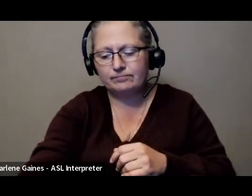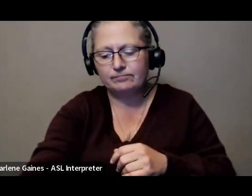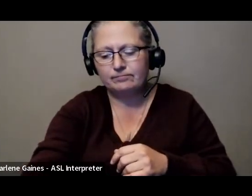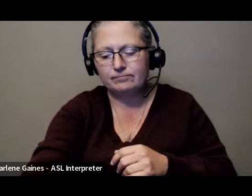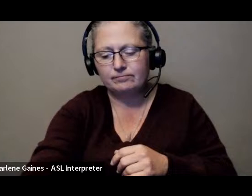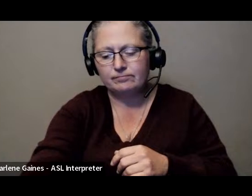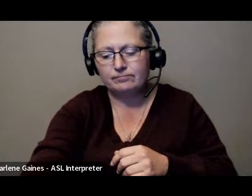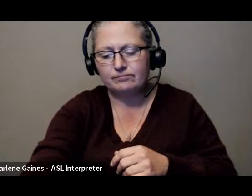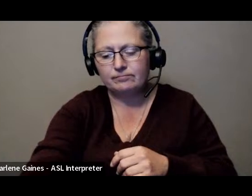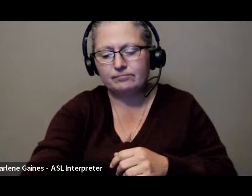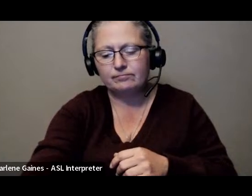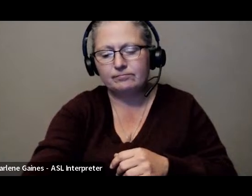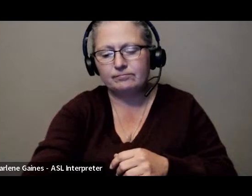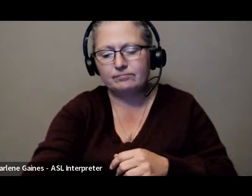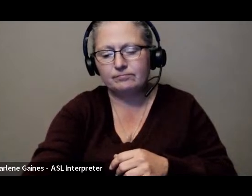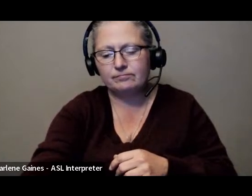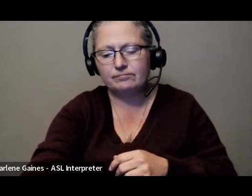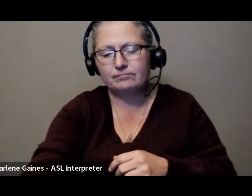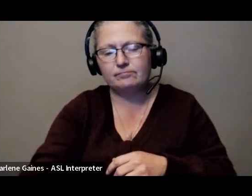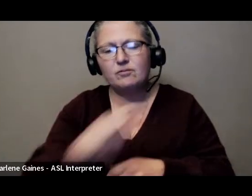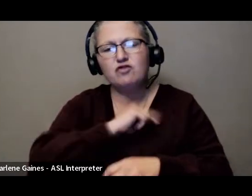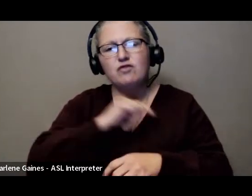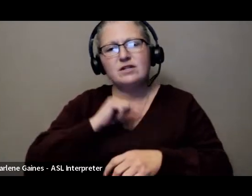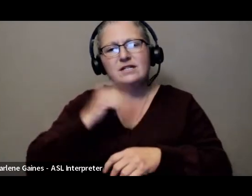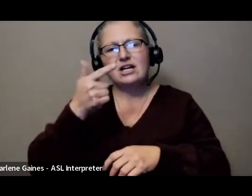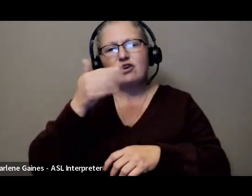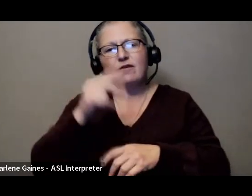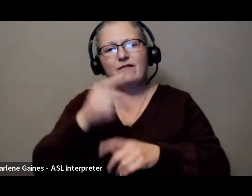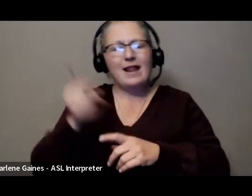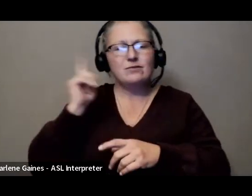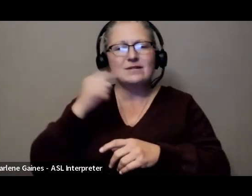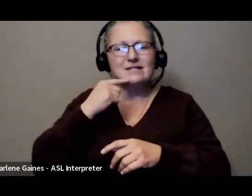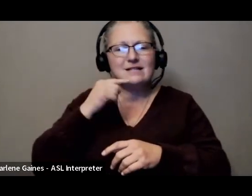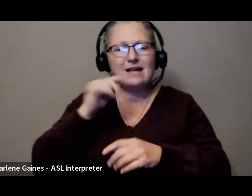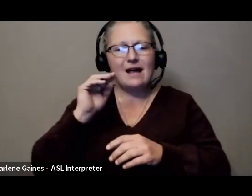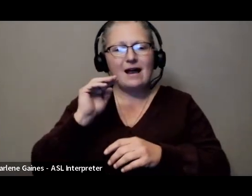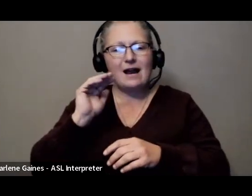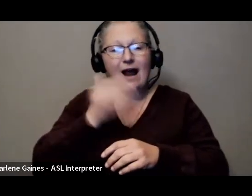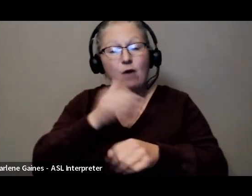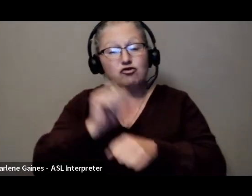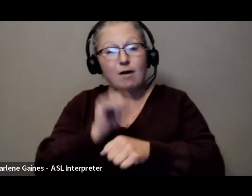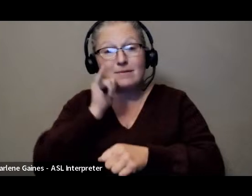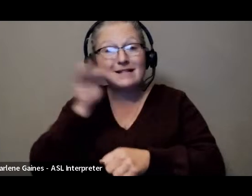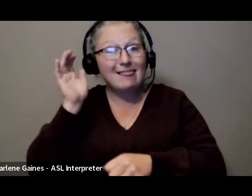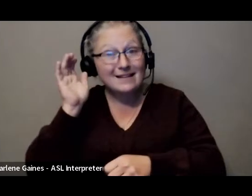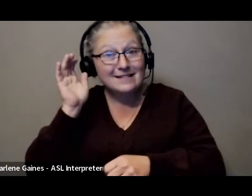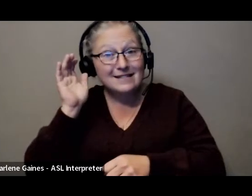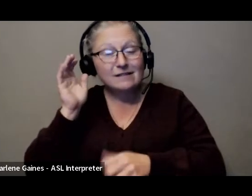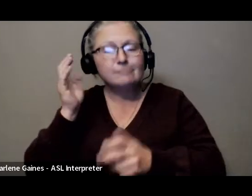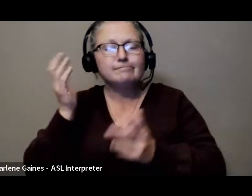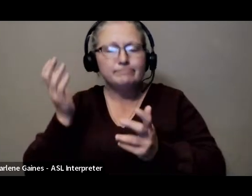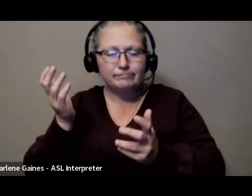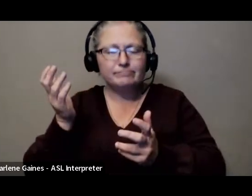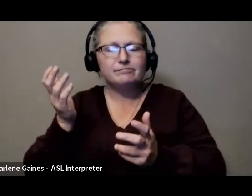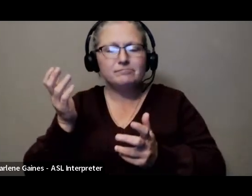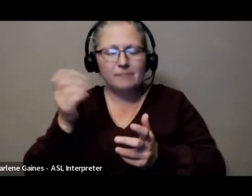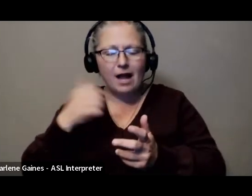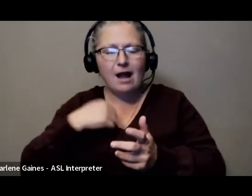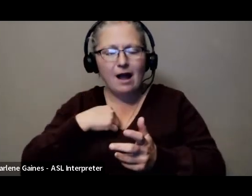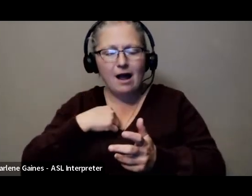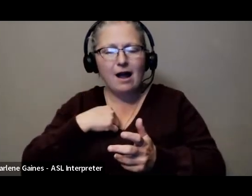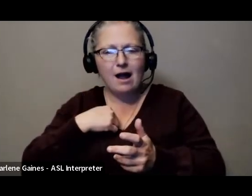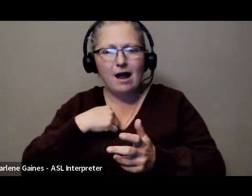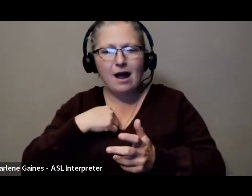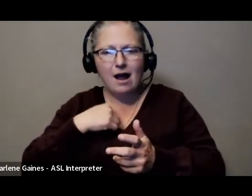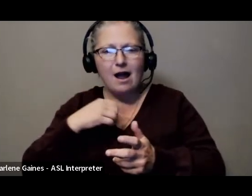Trustee Griffin said last week that our last meeting that our job is to listen, and I